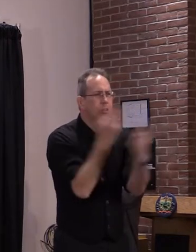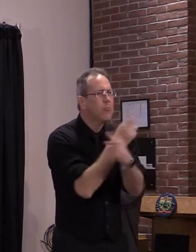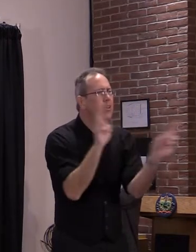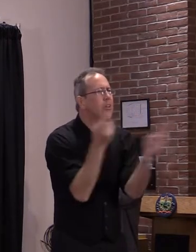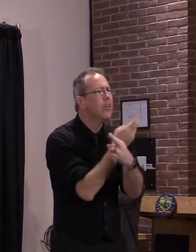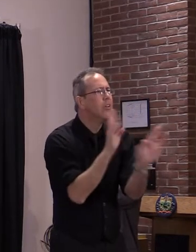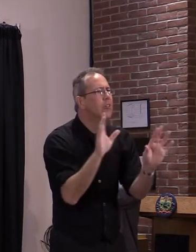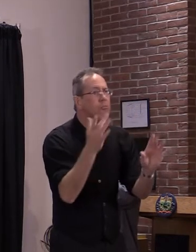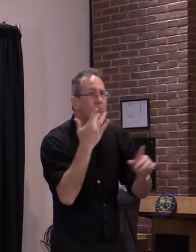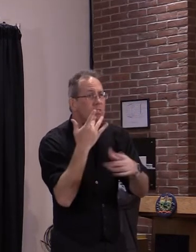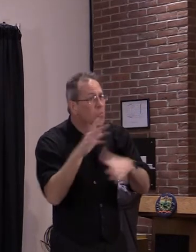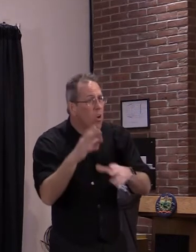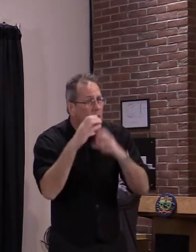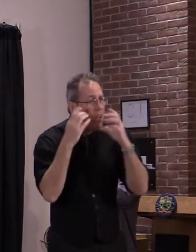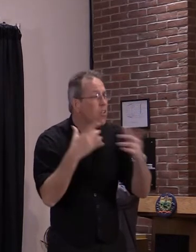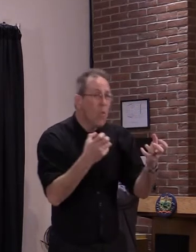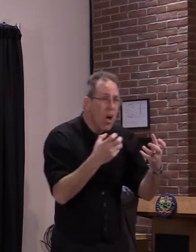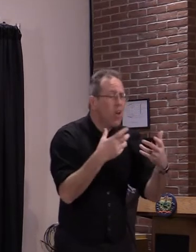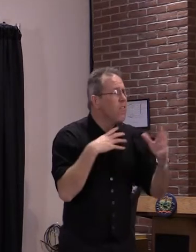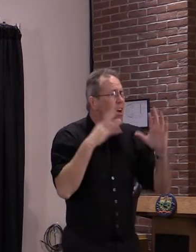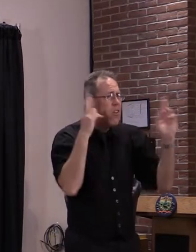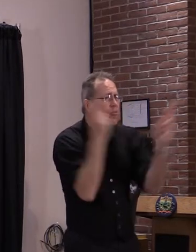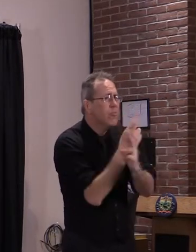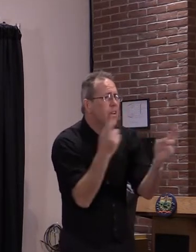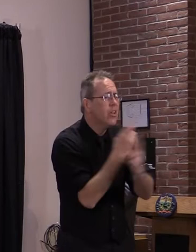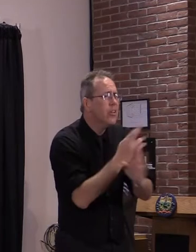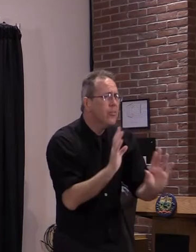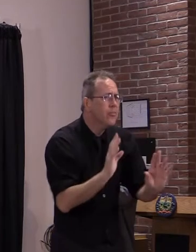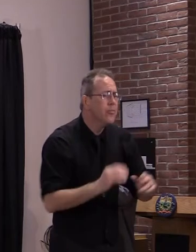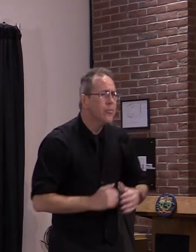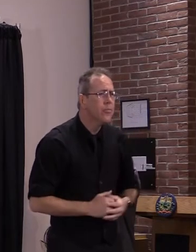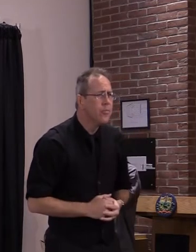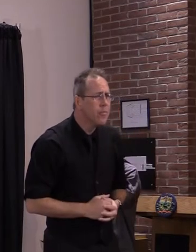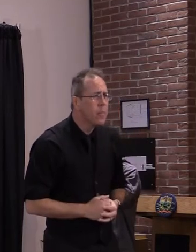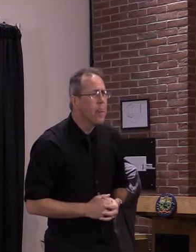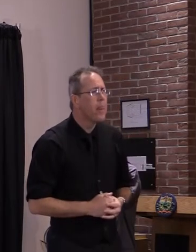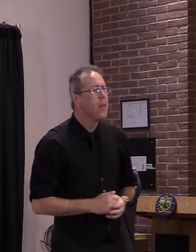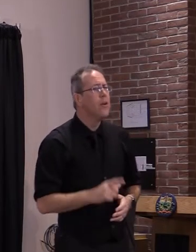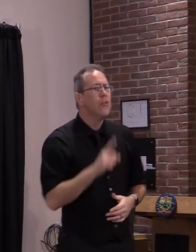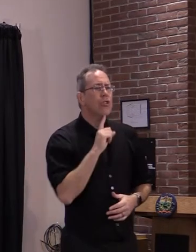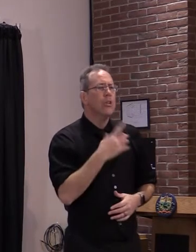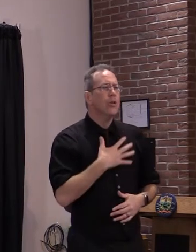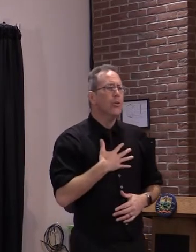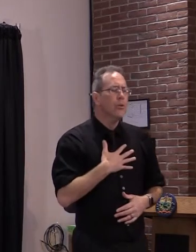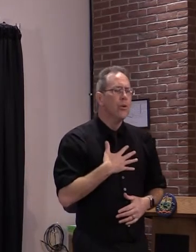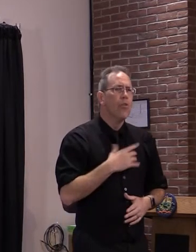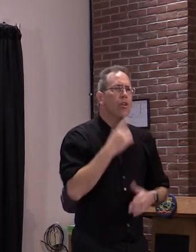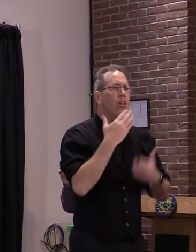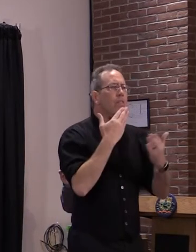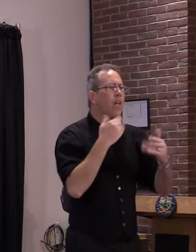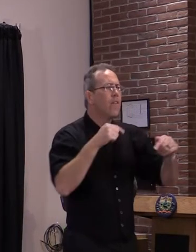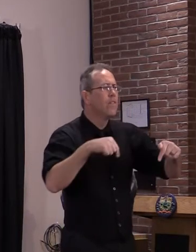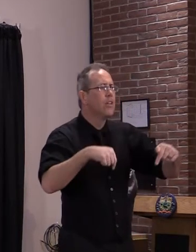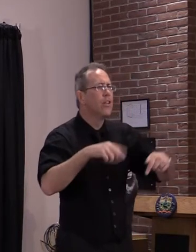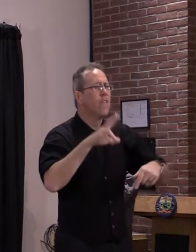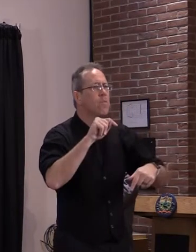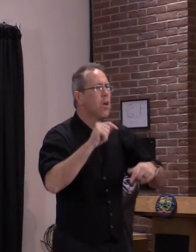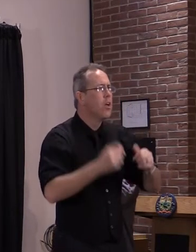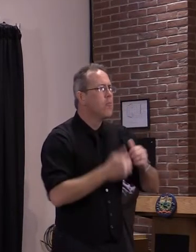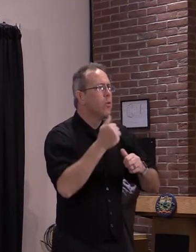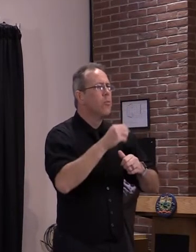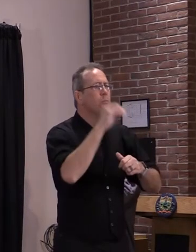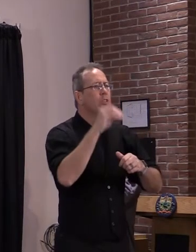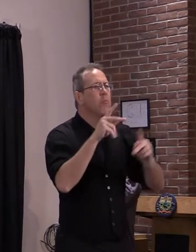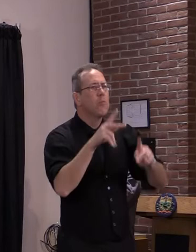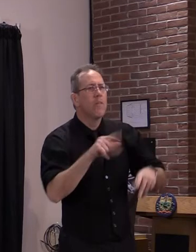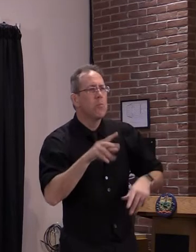to be incredibly thankful that we live in a state where the majority of people have been aligned with us completely all along the way,